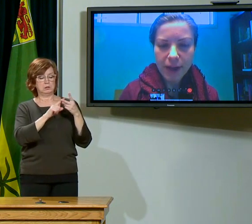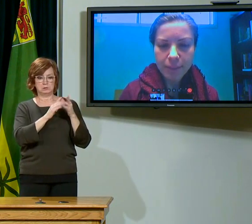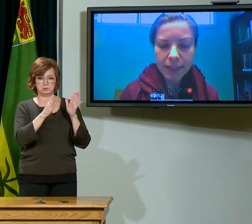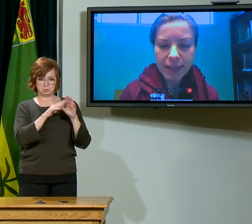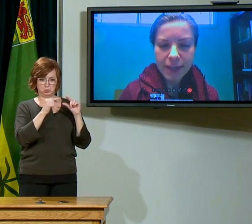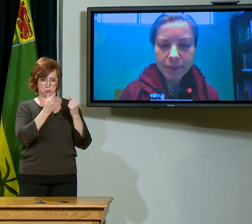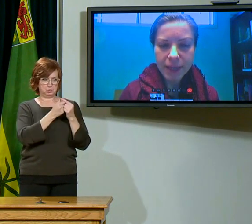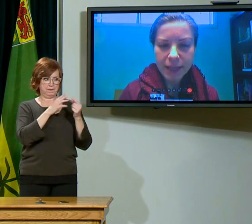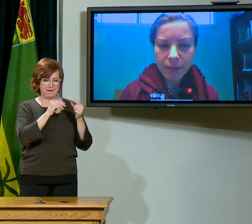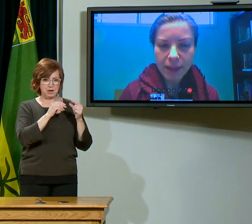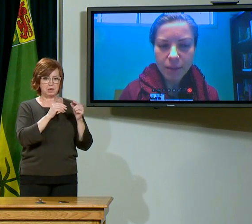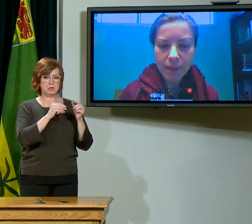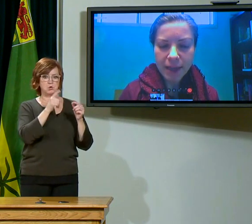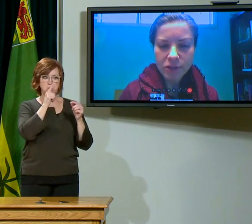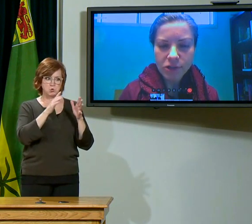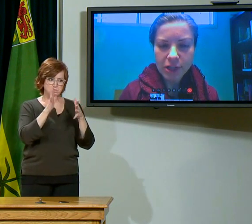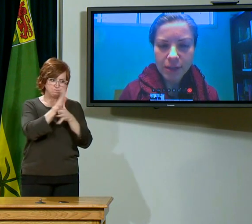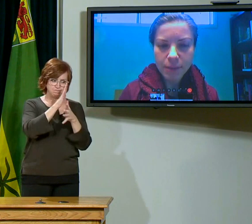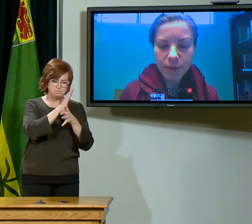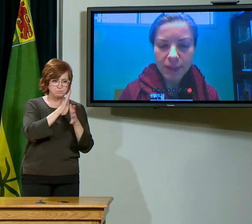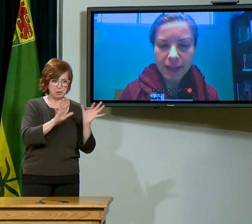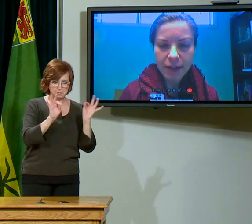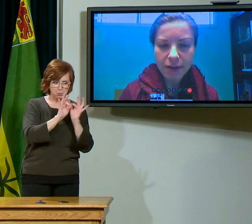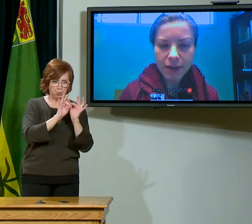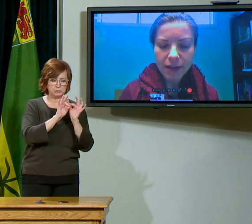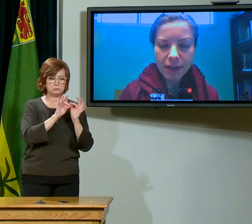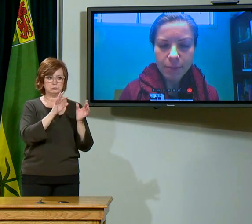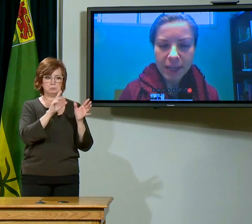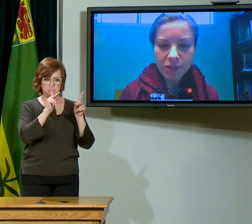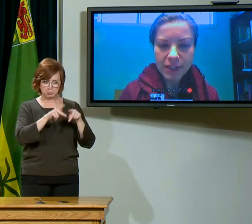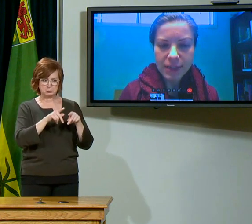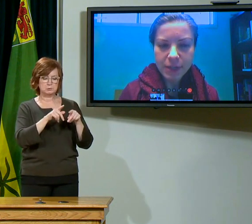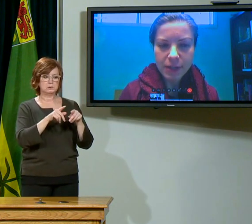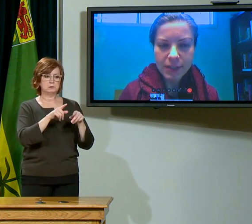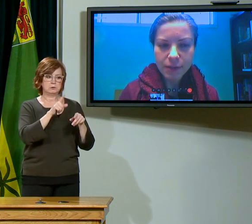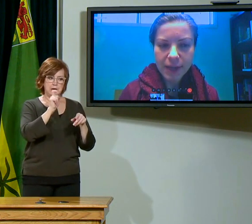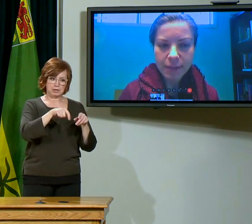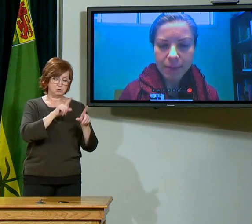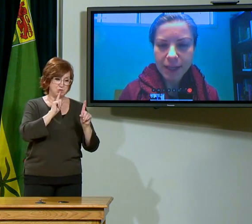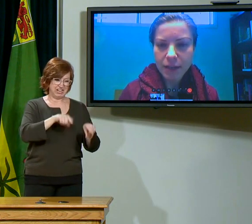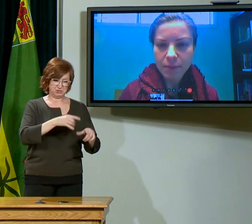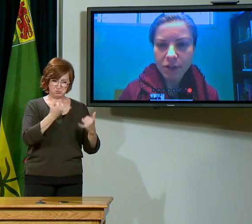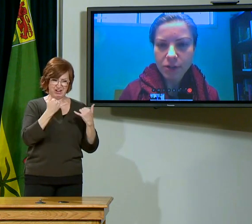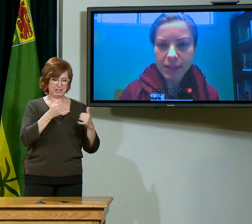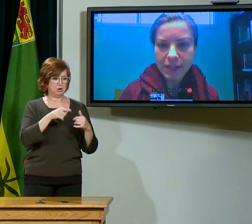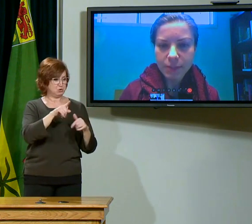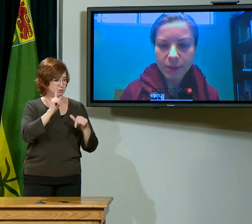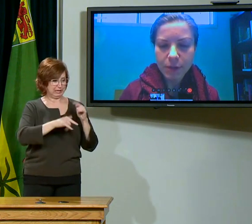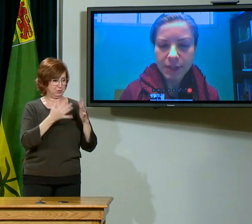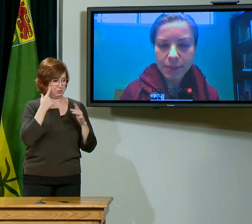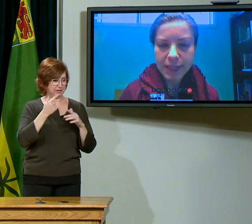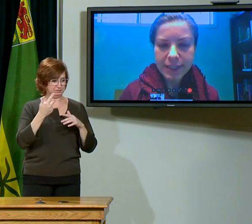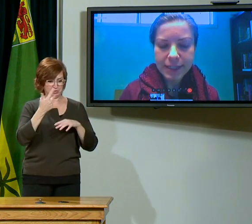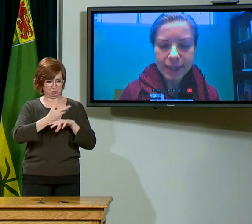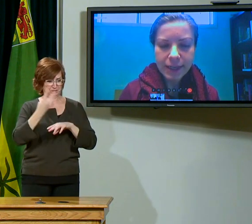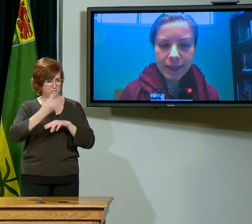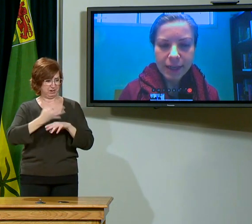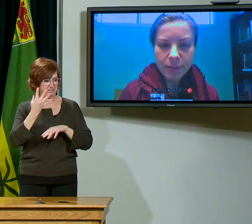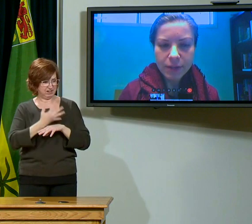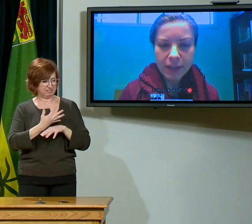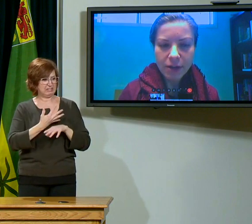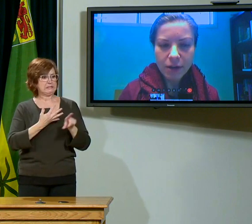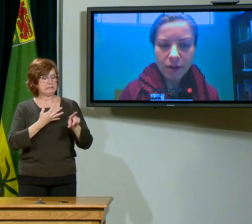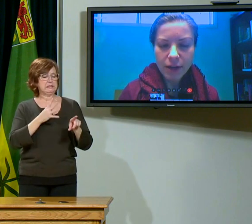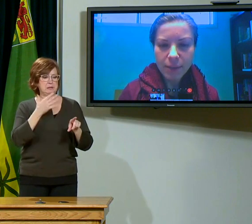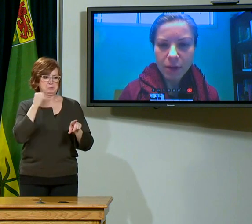more rapidly, and that will help manage both the care of patients, but also any public health measures that need to be put into place.